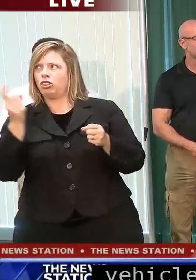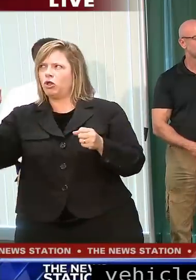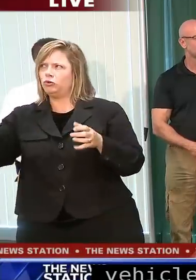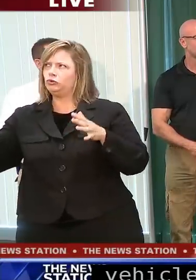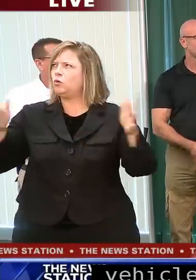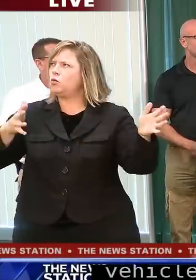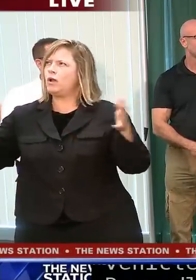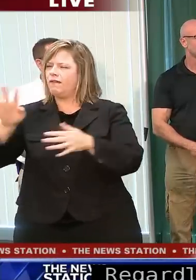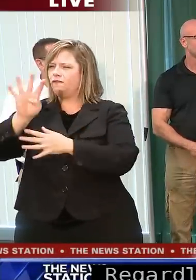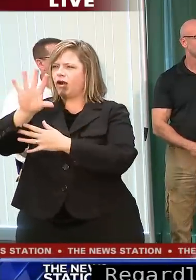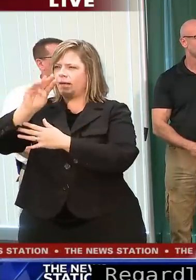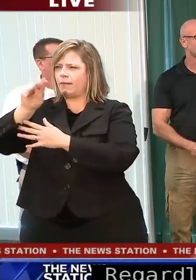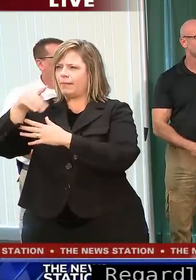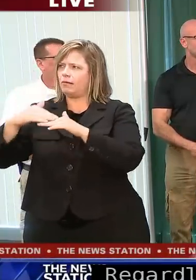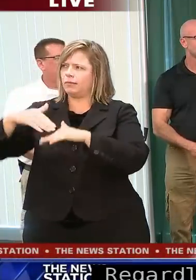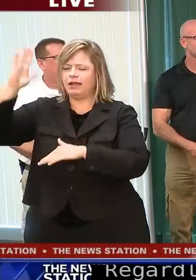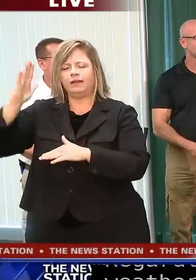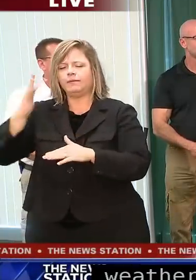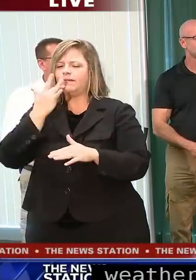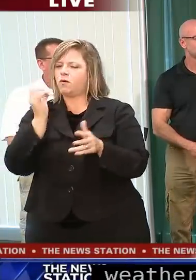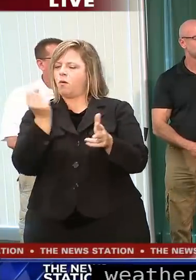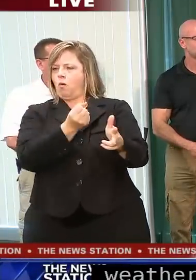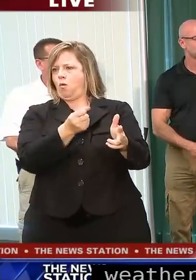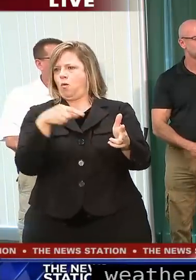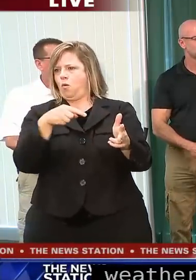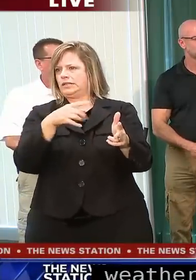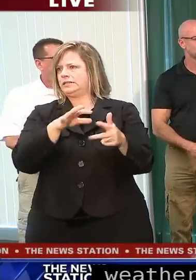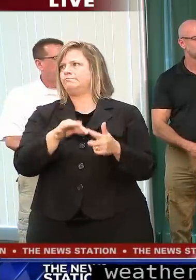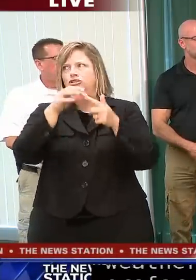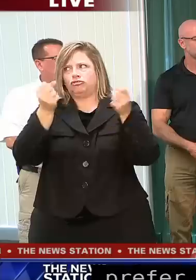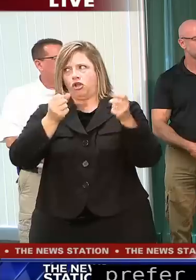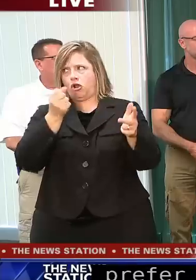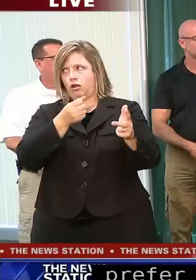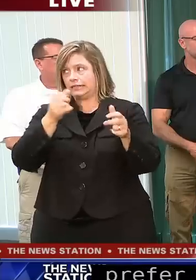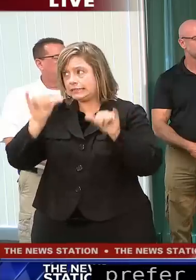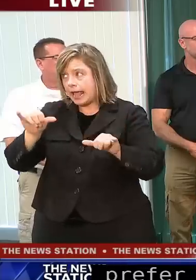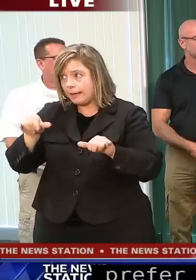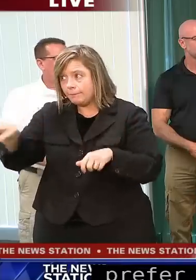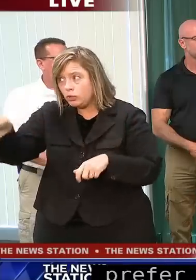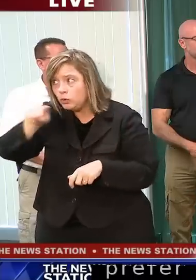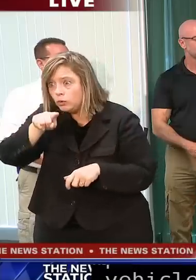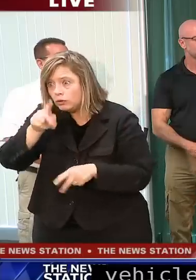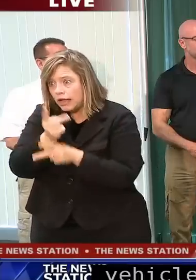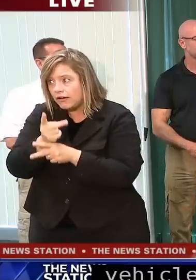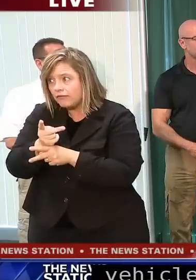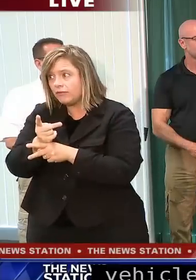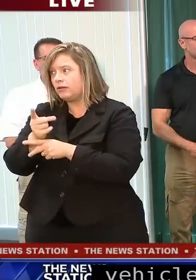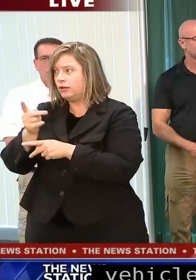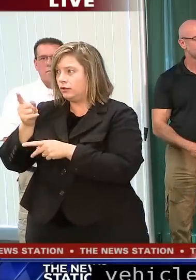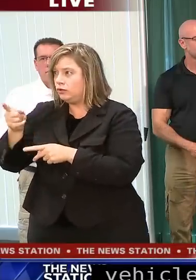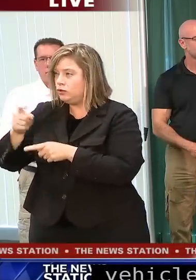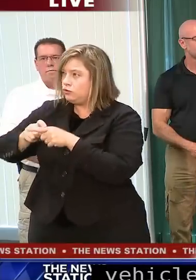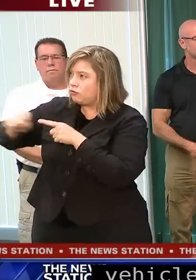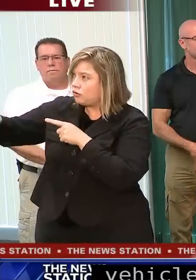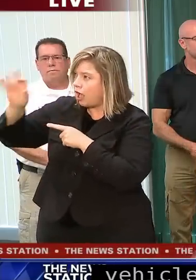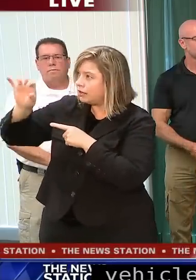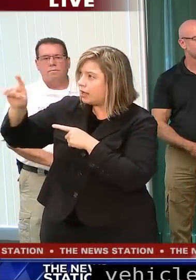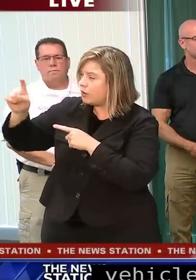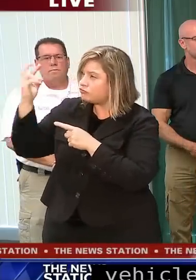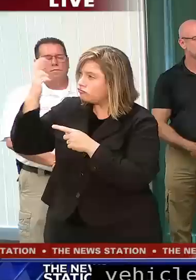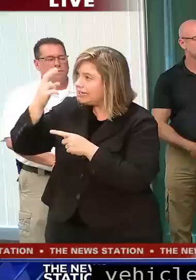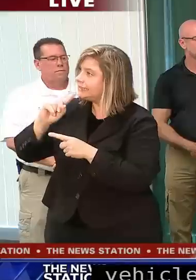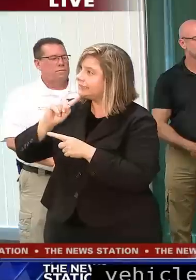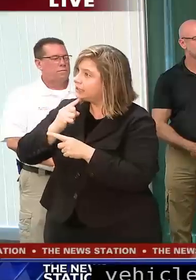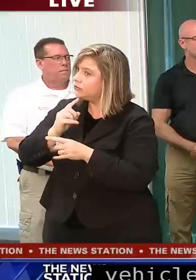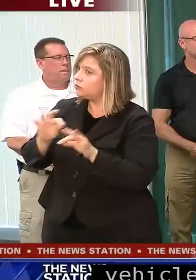sustained for more than 45 miles per hour. So I want you to use caution. Think about what you're calling 911 for. If